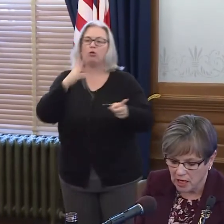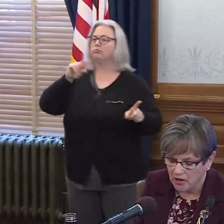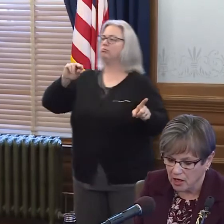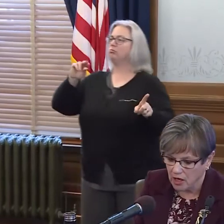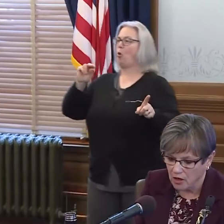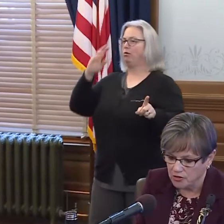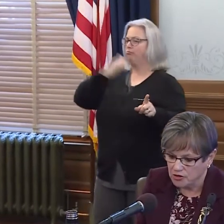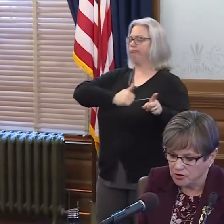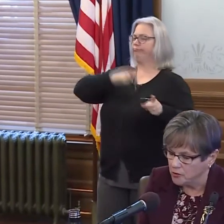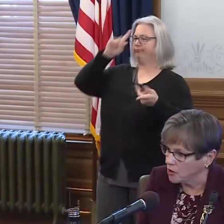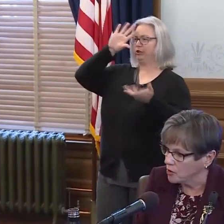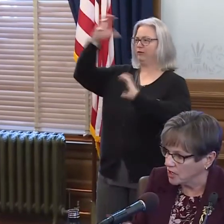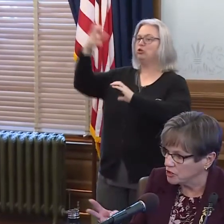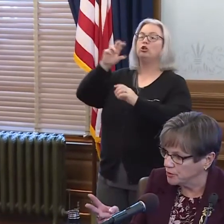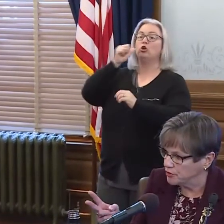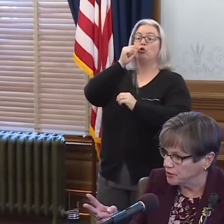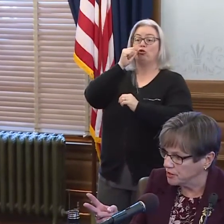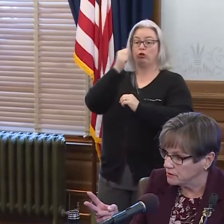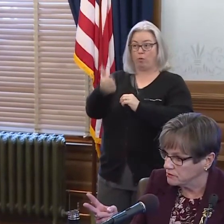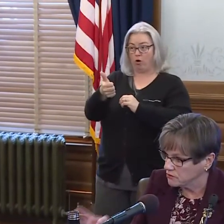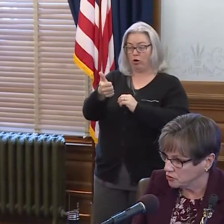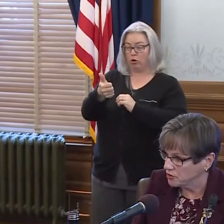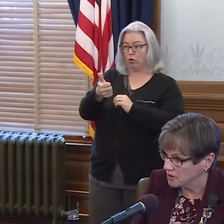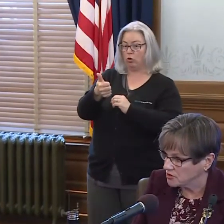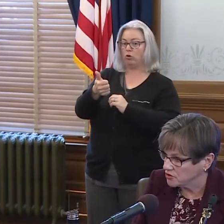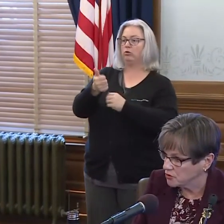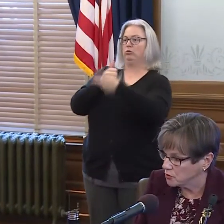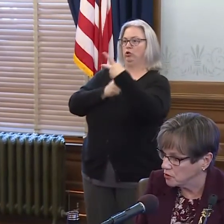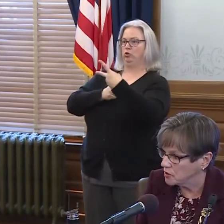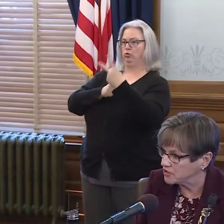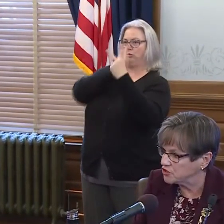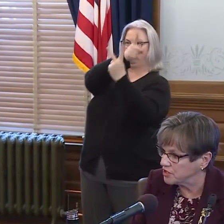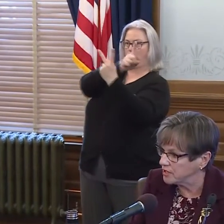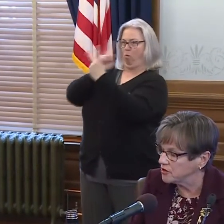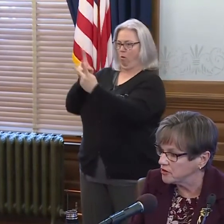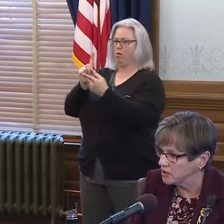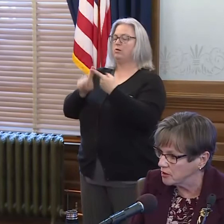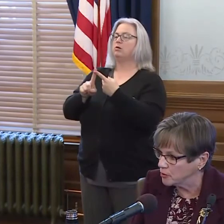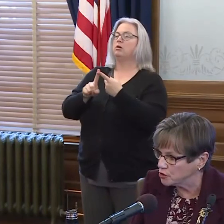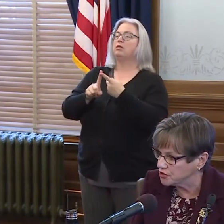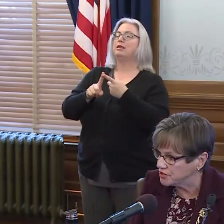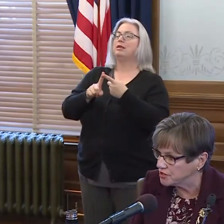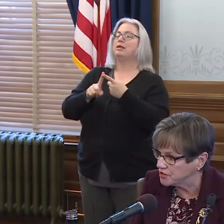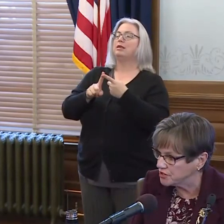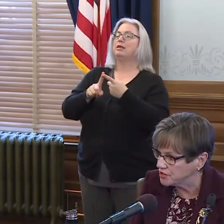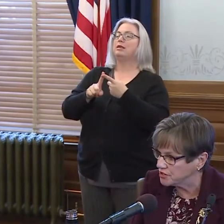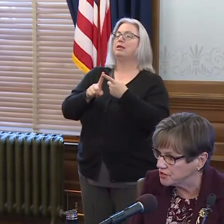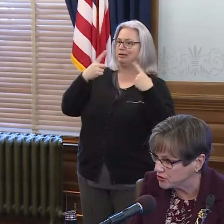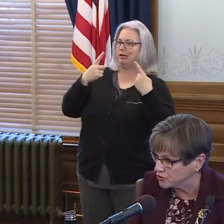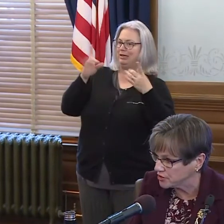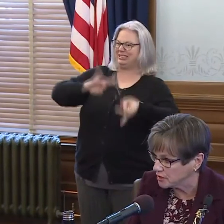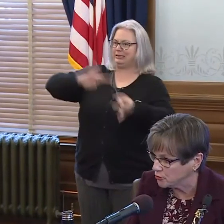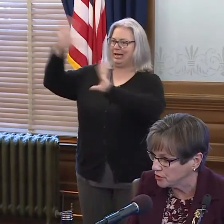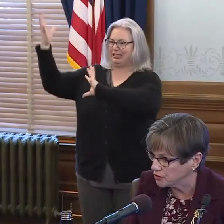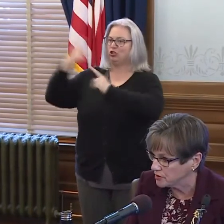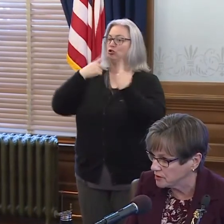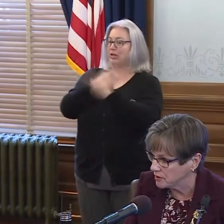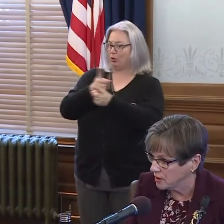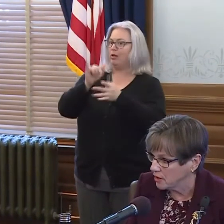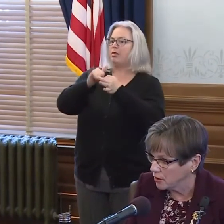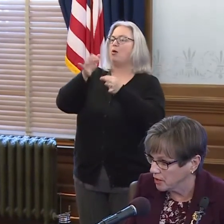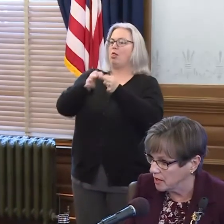confusion. Tomorrow we'll actually be doing two things. We'll extend the emergency disaster